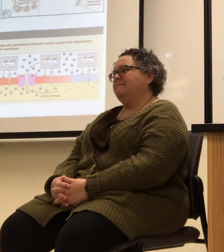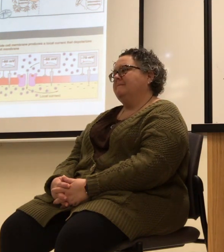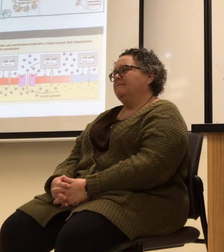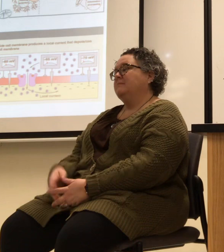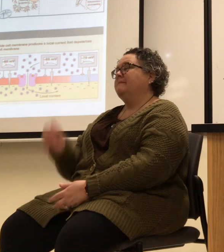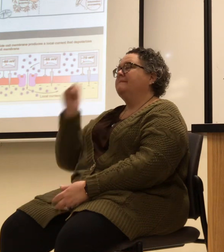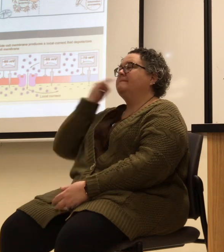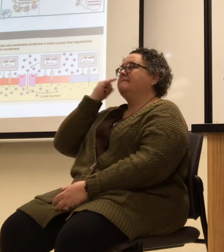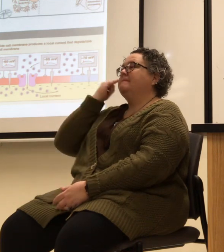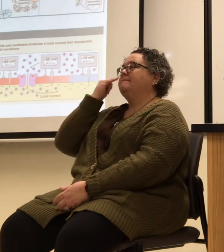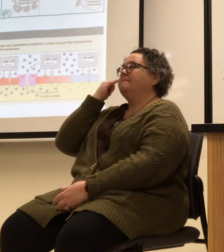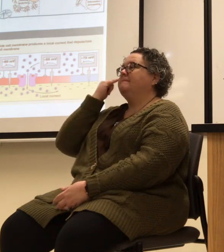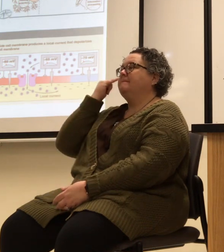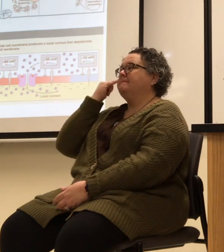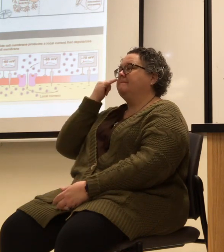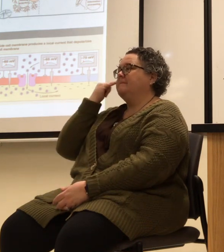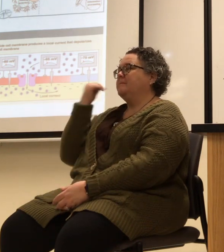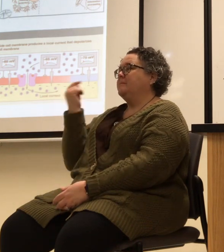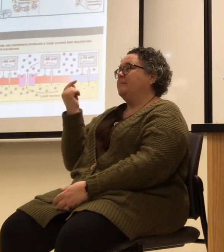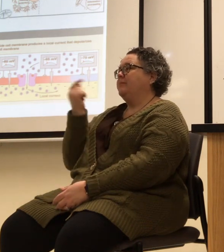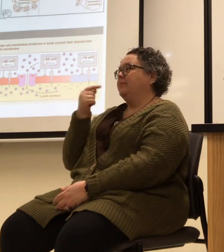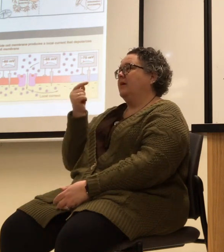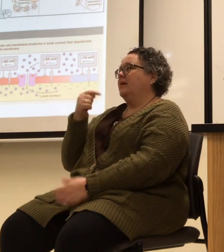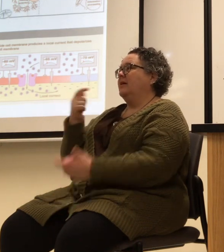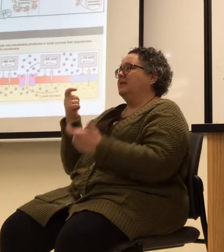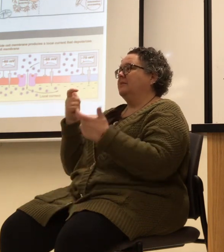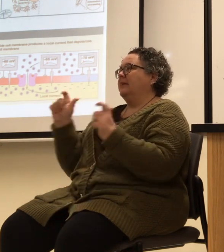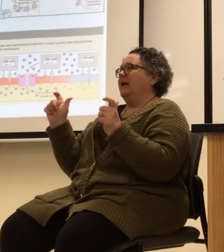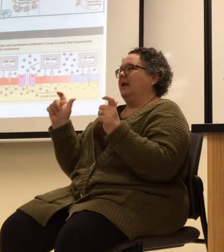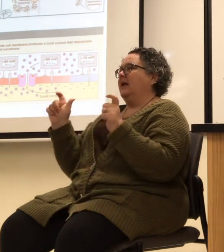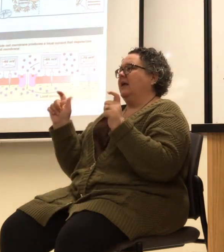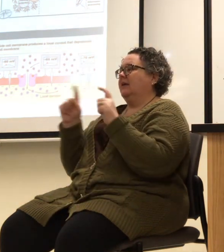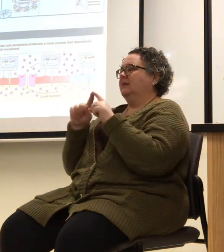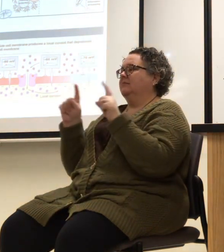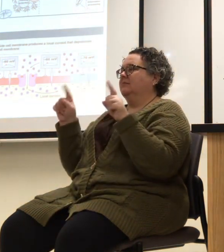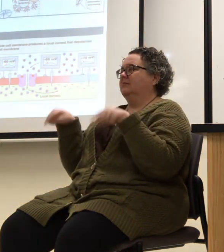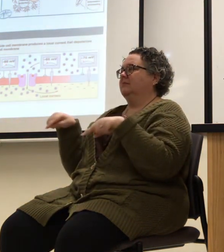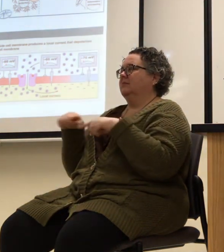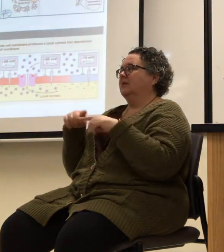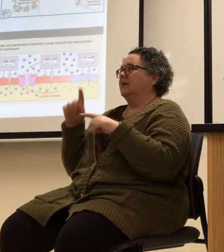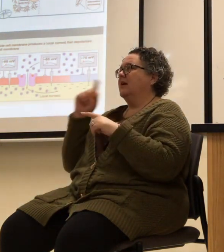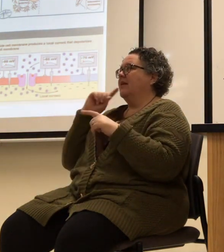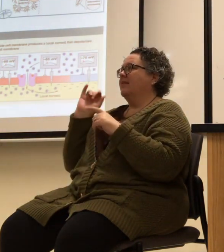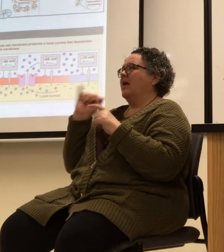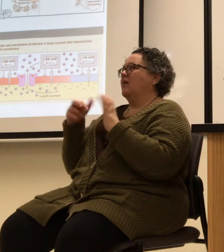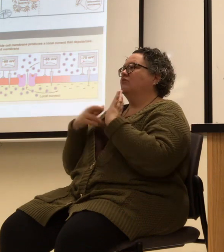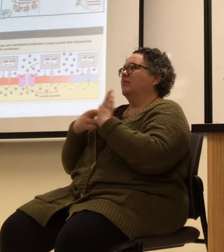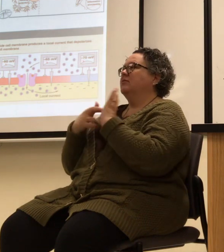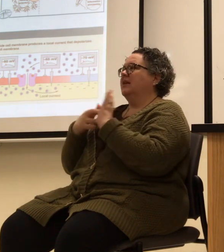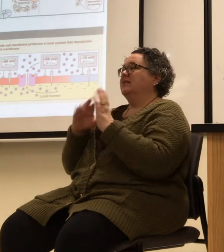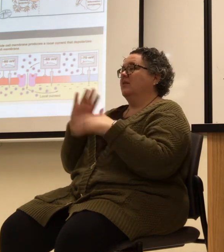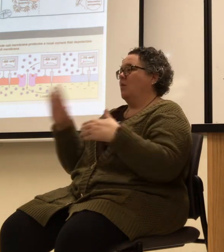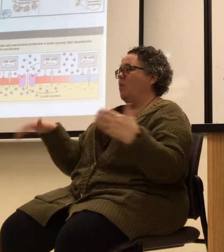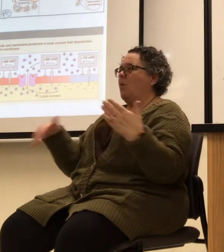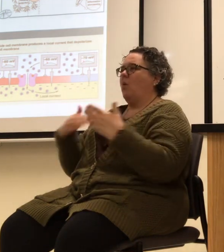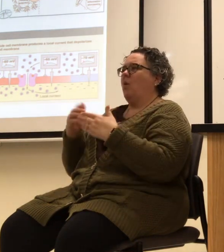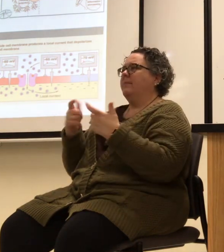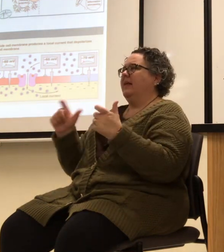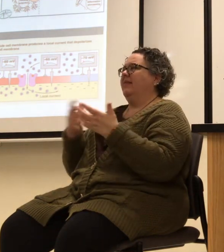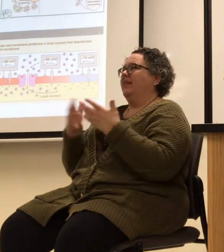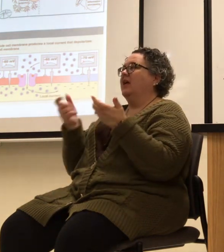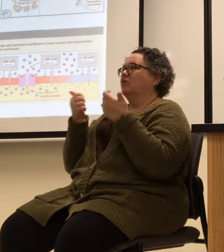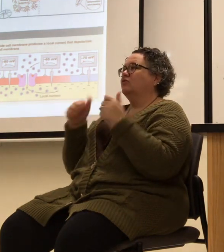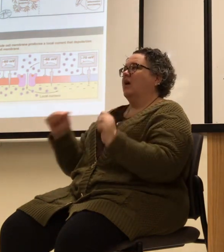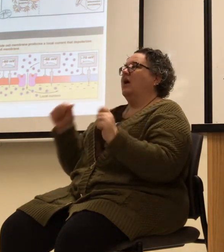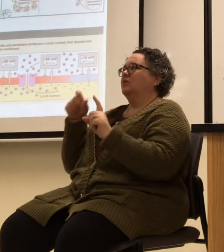big sheet represents the cell membrane of the cell you're trying to stimulate, this whole big thing.